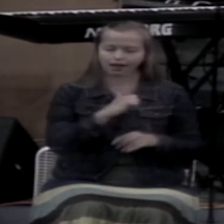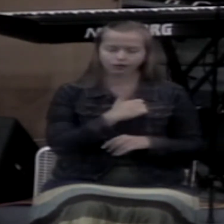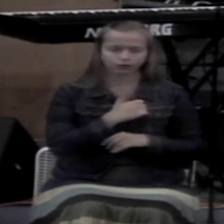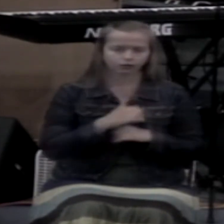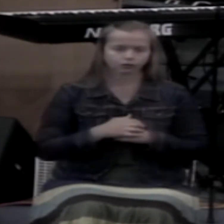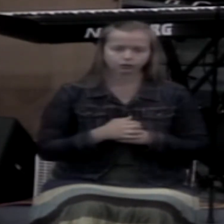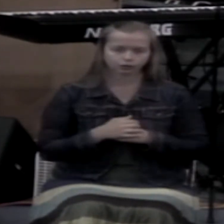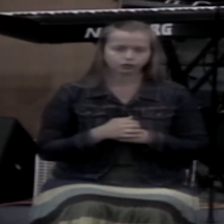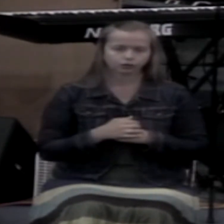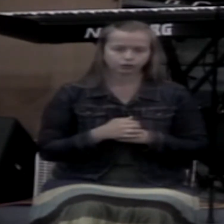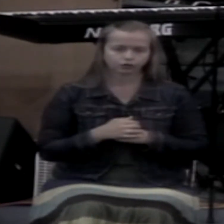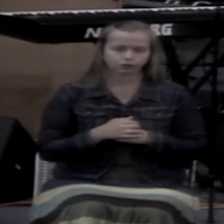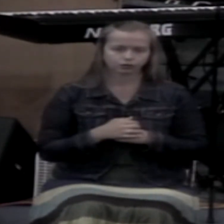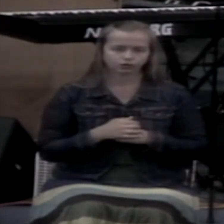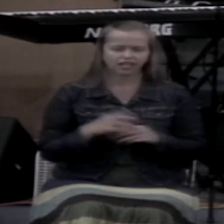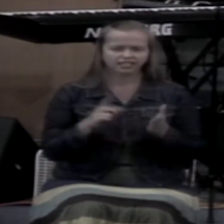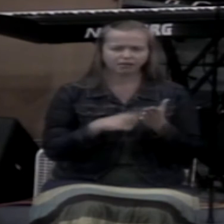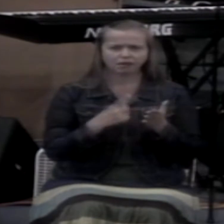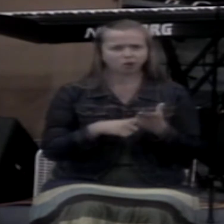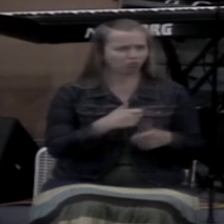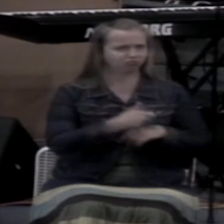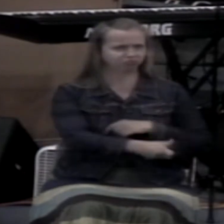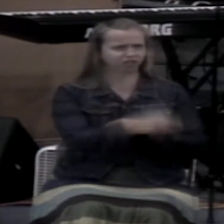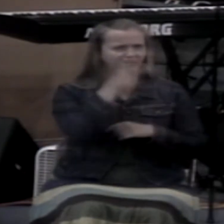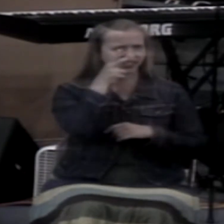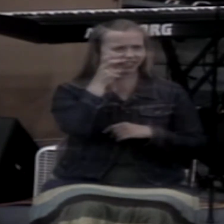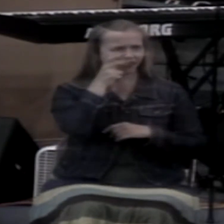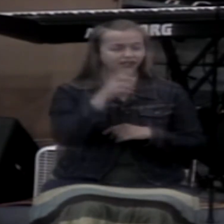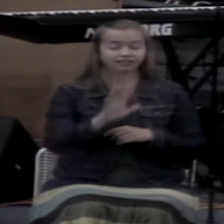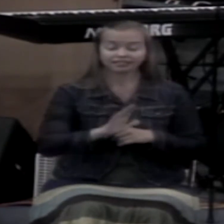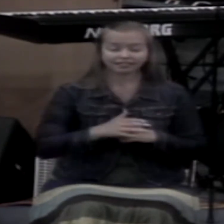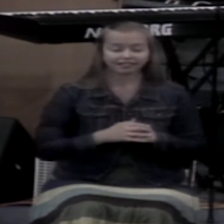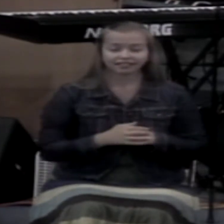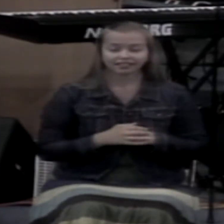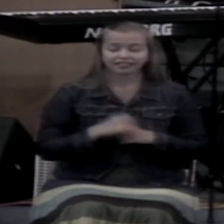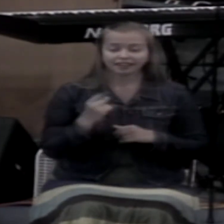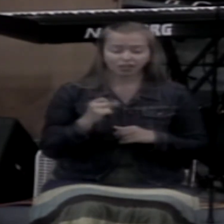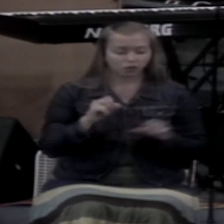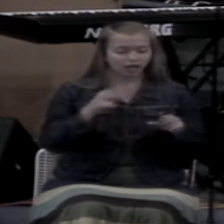cast out devils all day long, but you don't cast out human flesh.